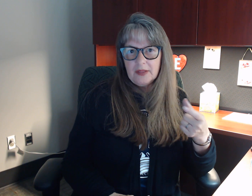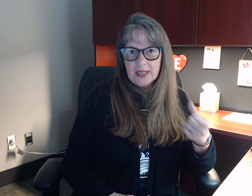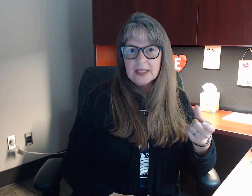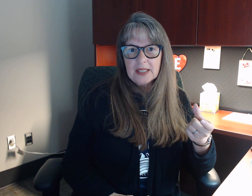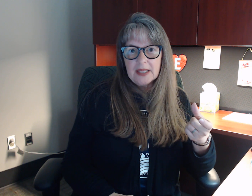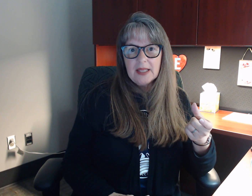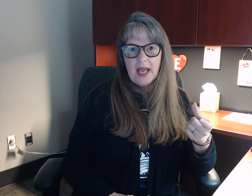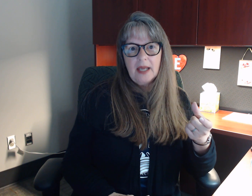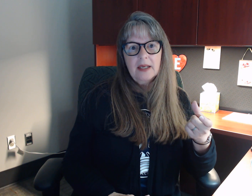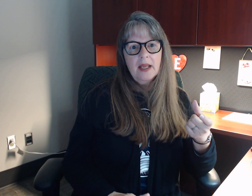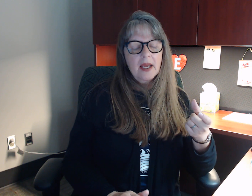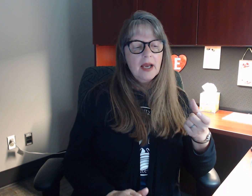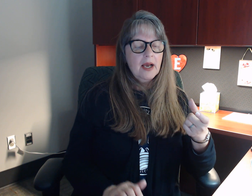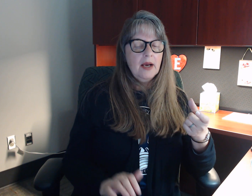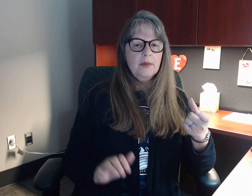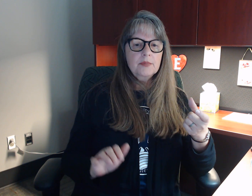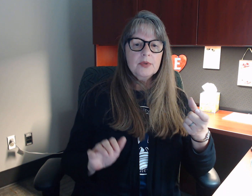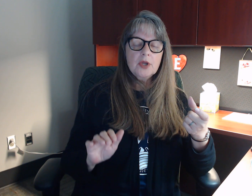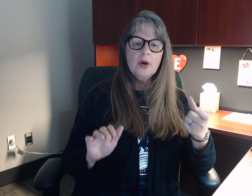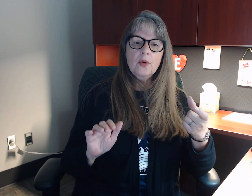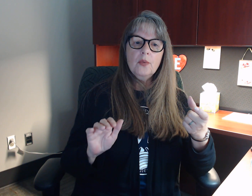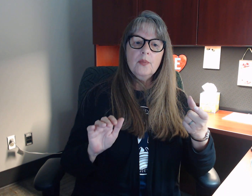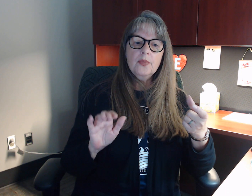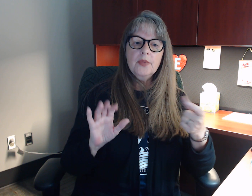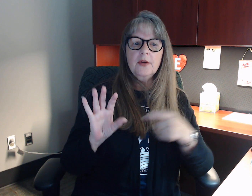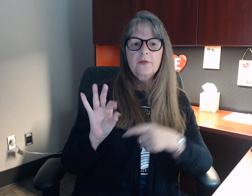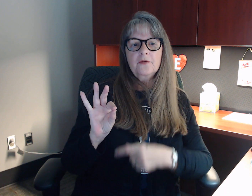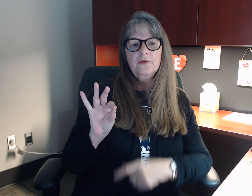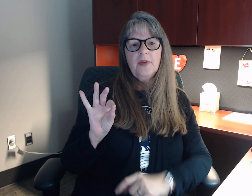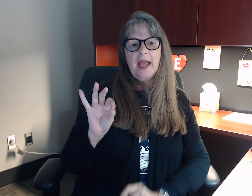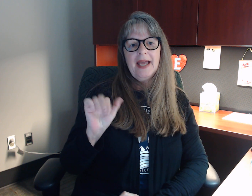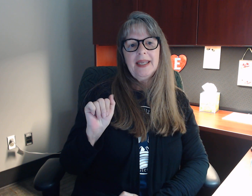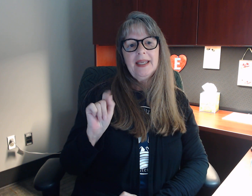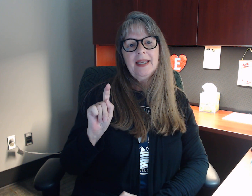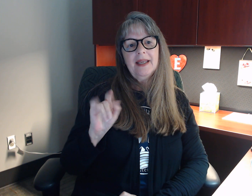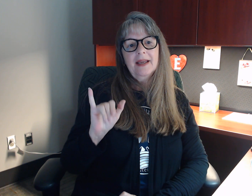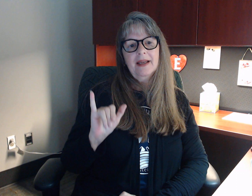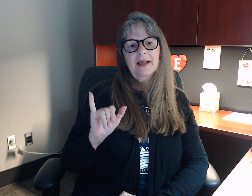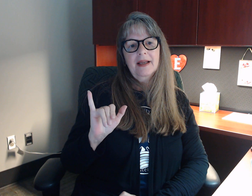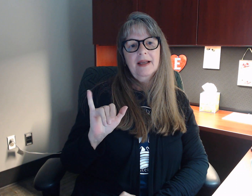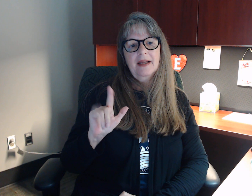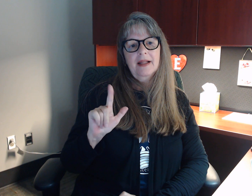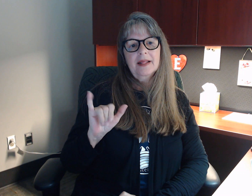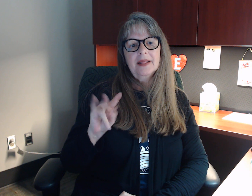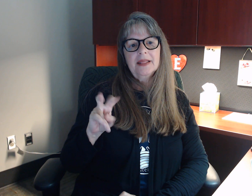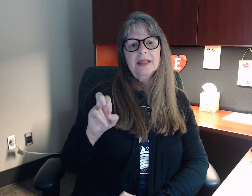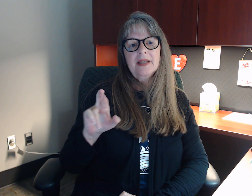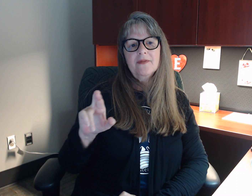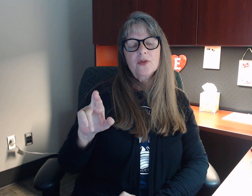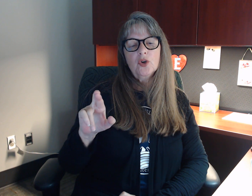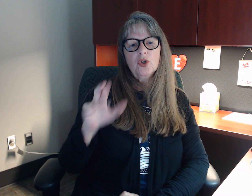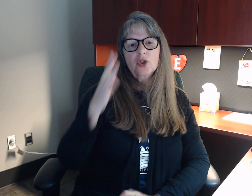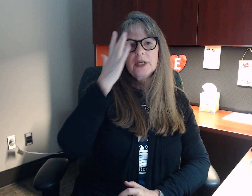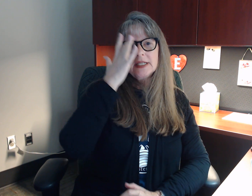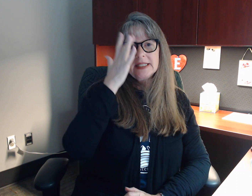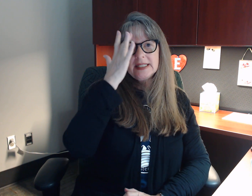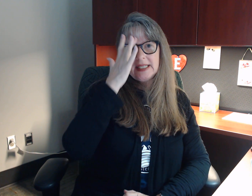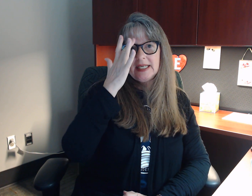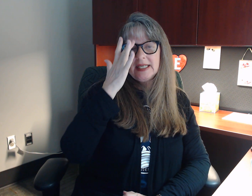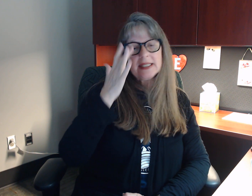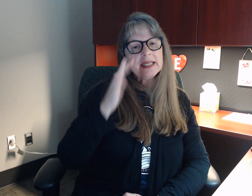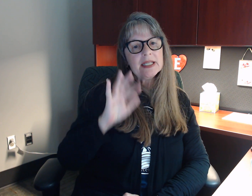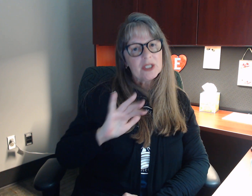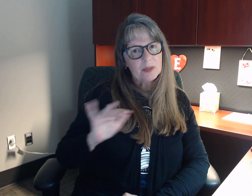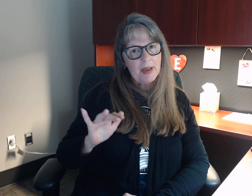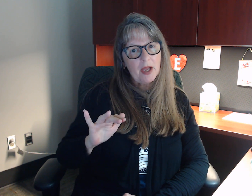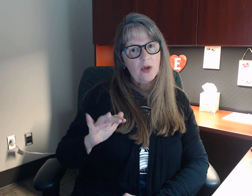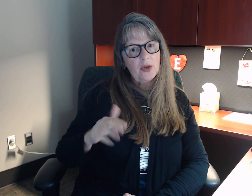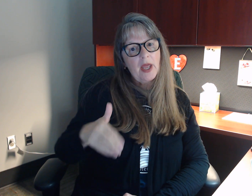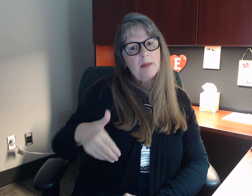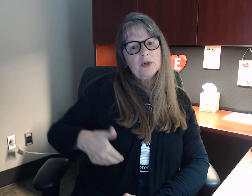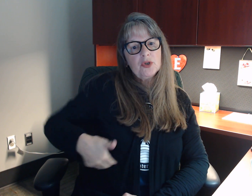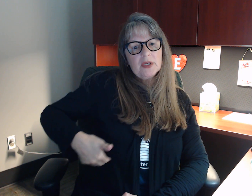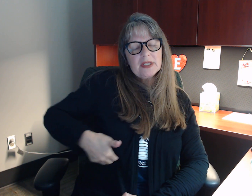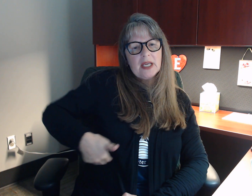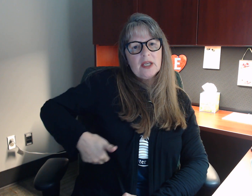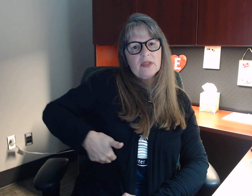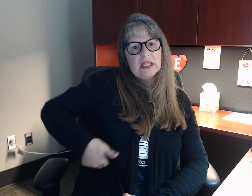like that. So the fatty liver disease is spelled, but you can say the